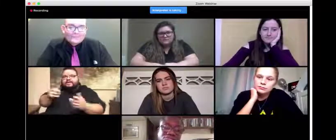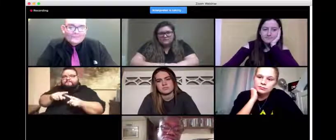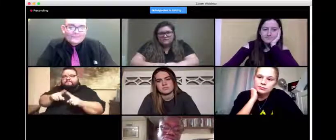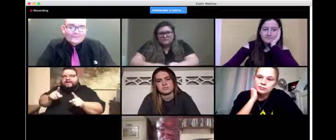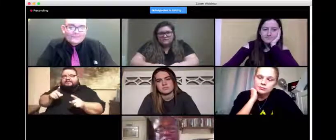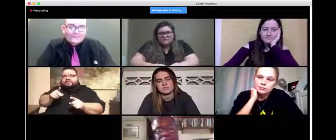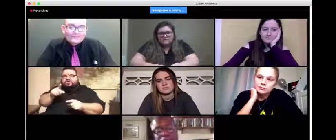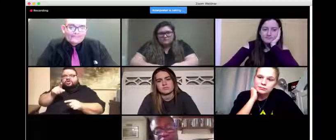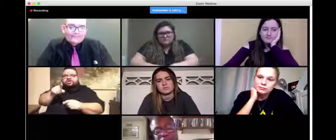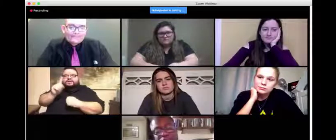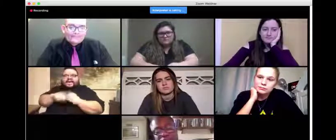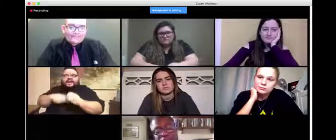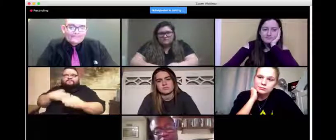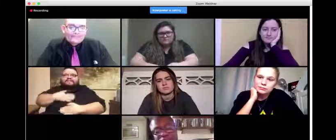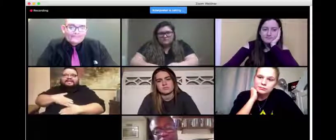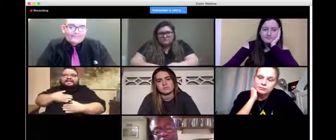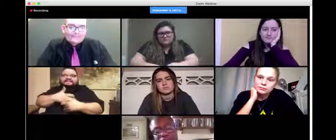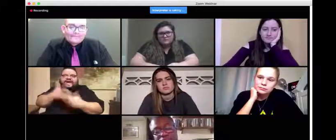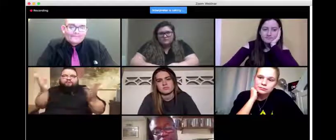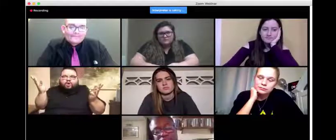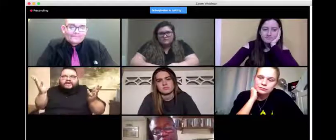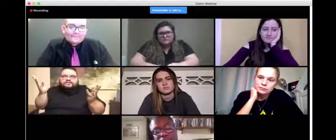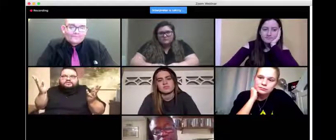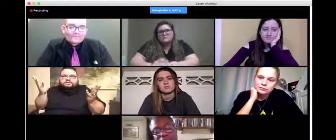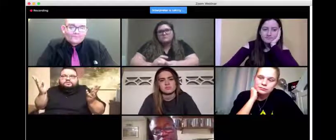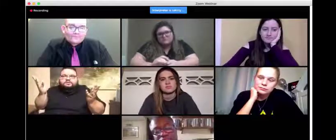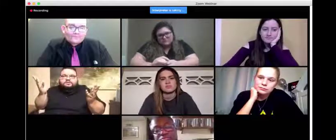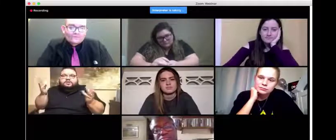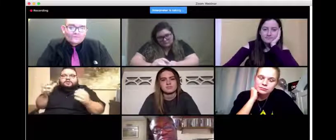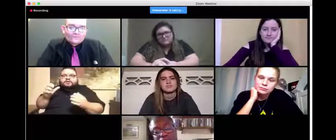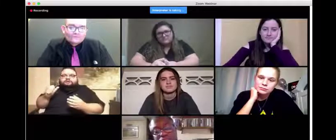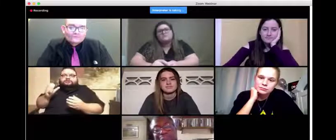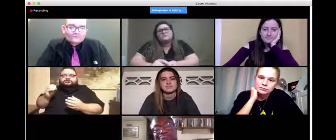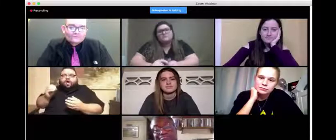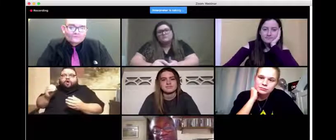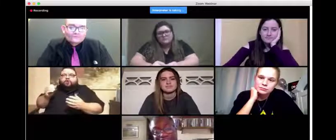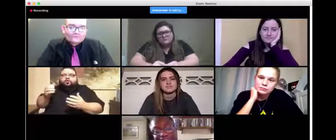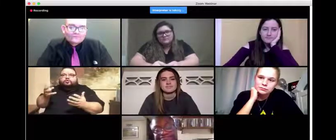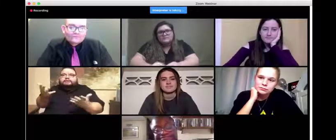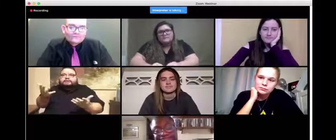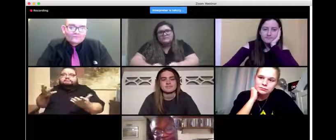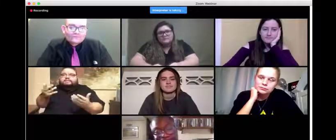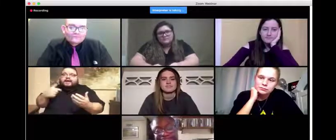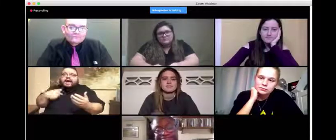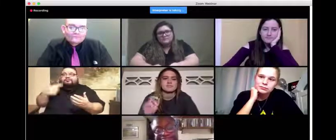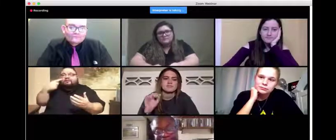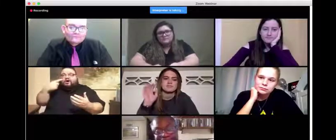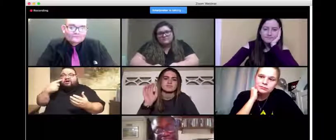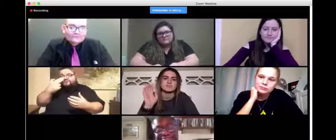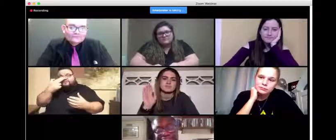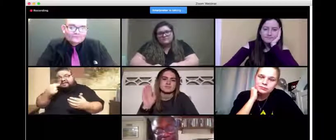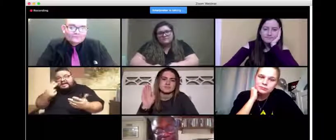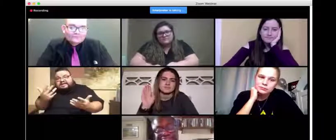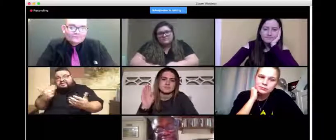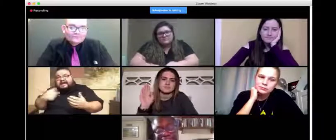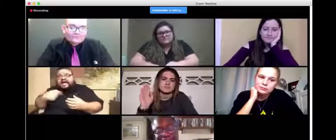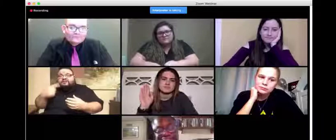So I thought it was kind of funny, you know, I thought it was educational. I thought it was a